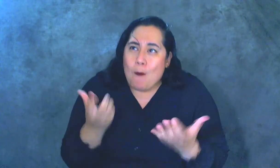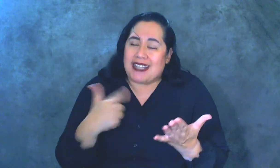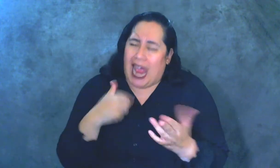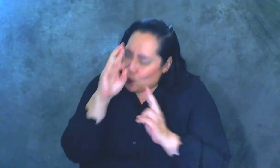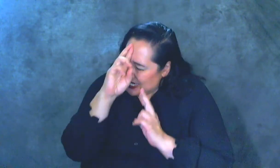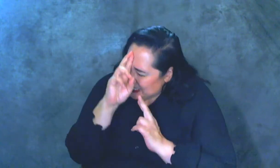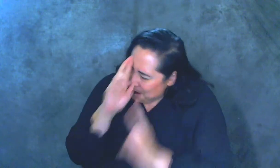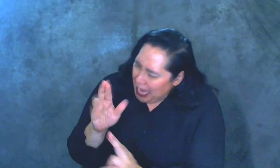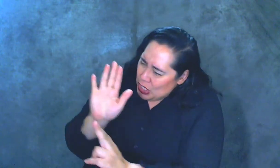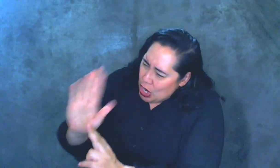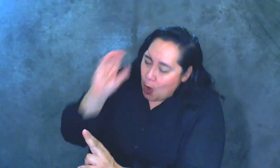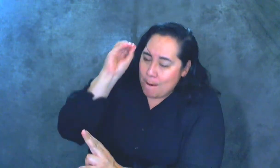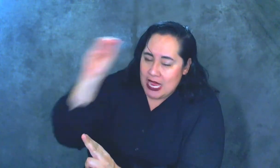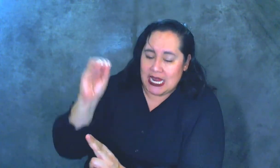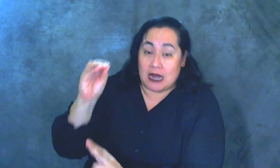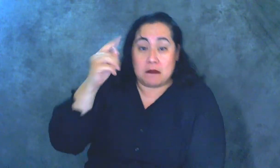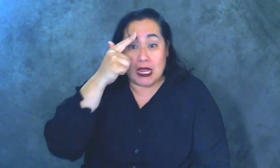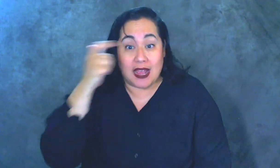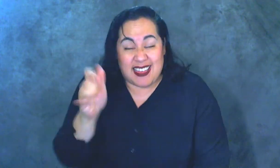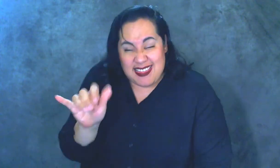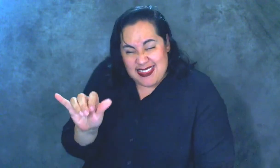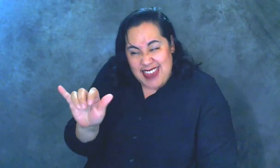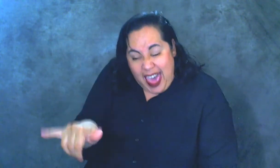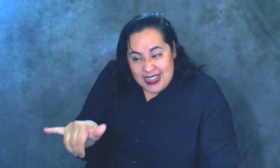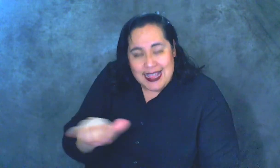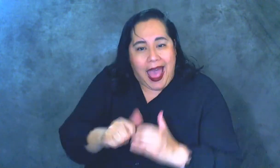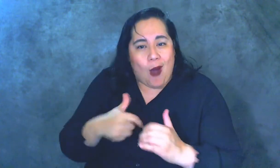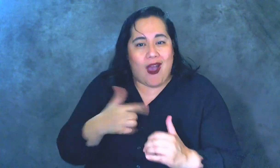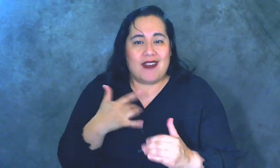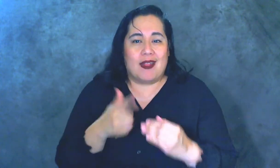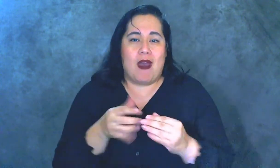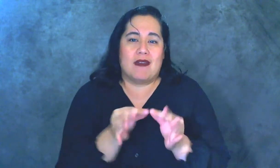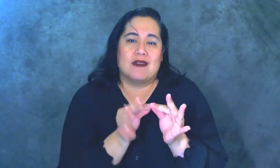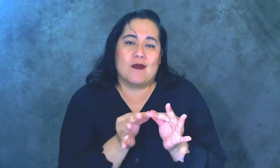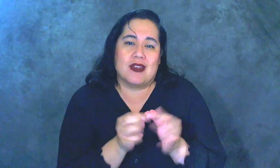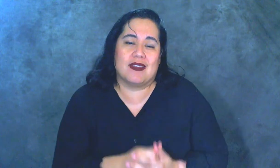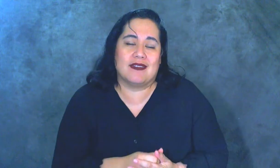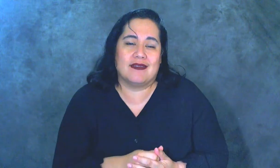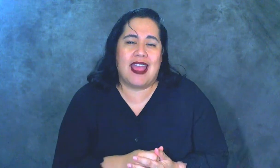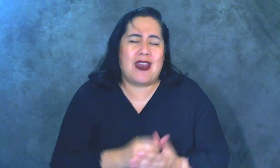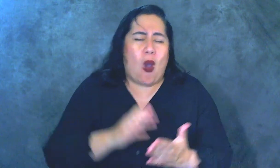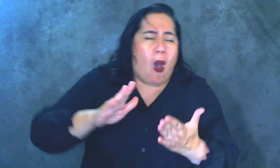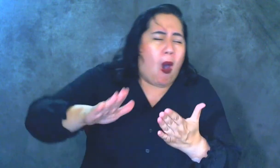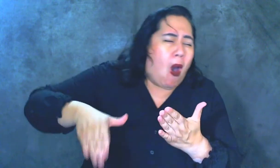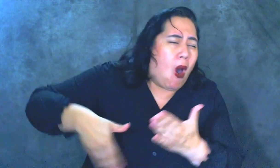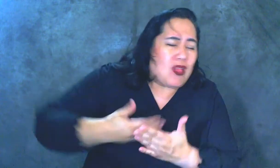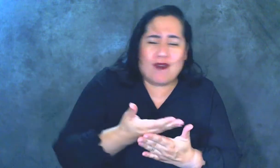respect her opinion, because that's how I feel about interpreting. And all of those who have come before